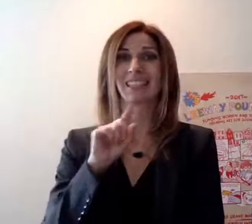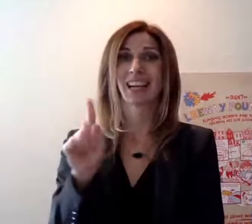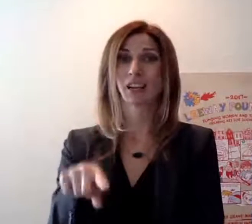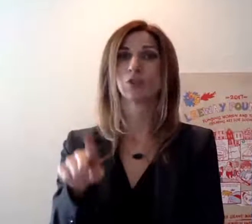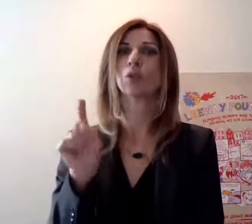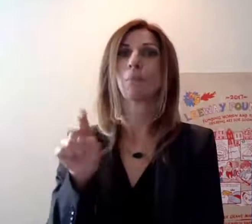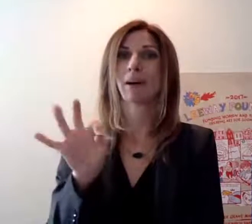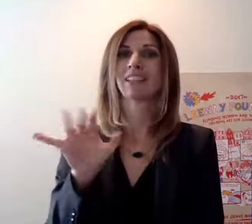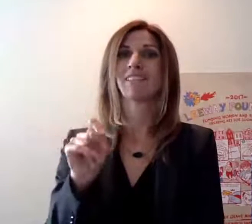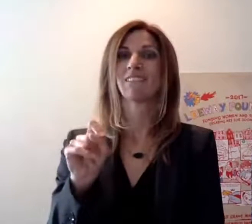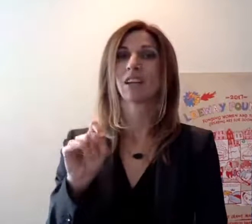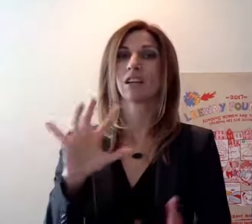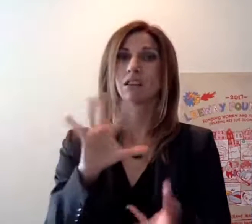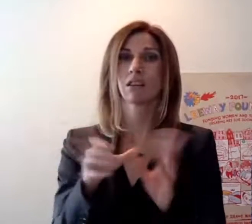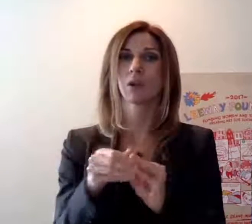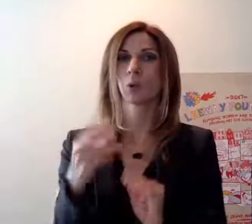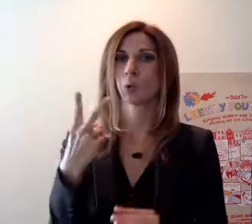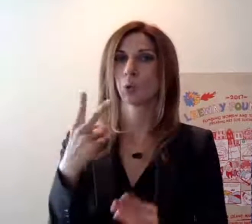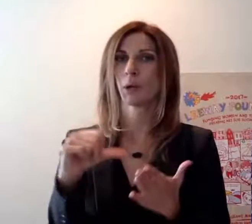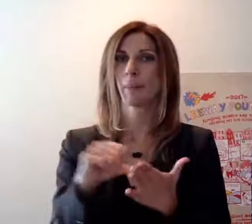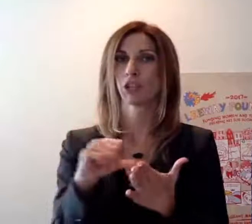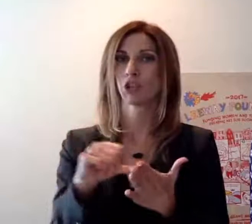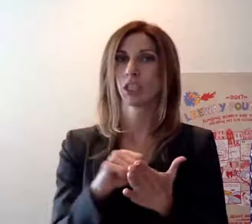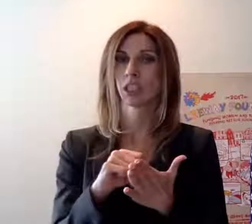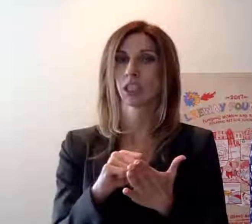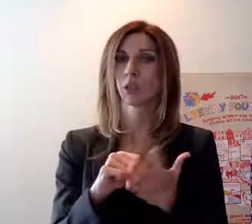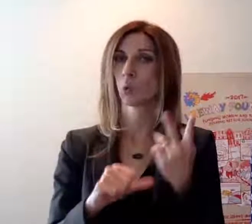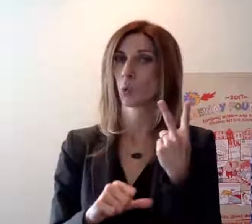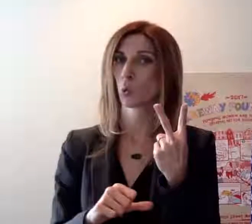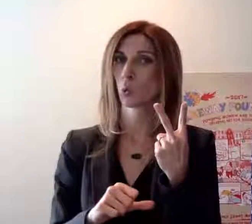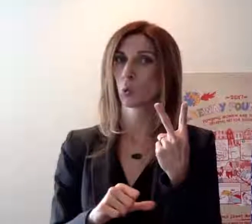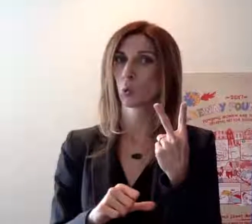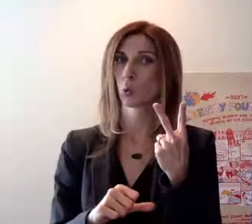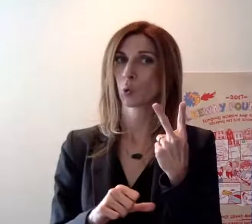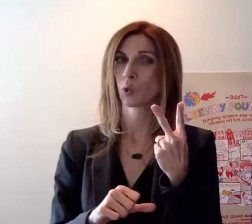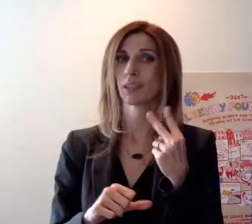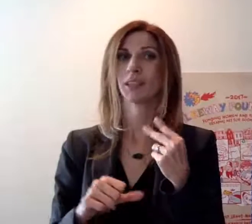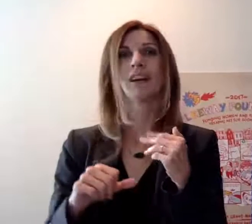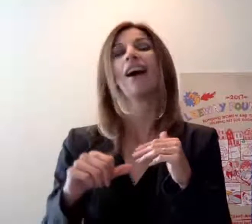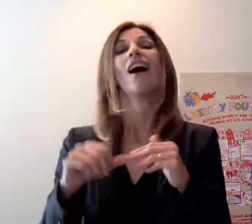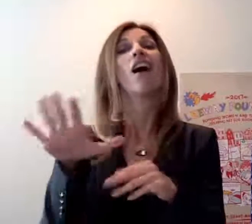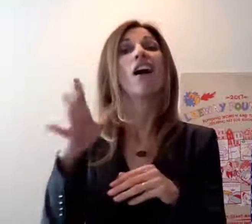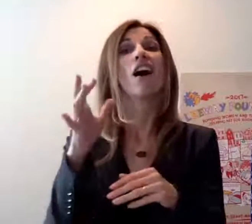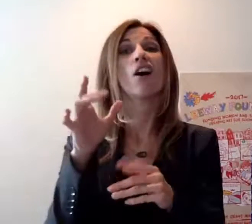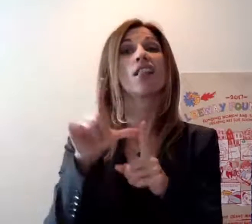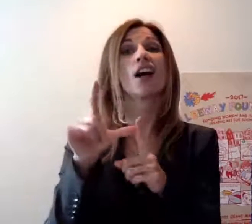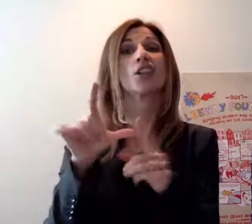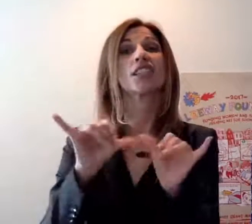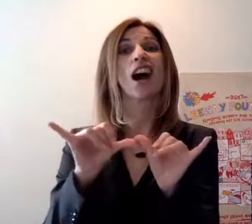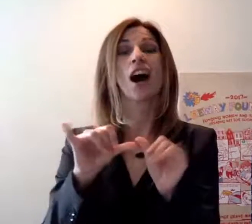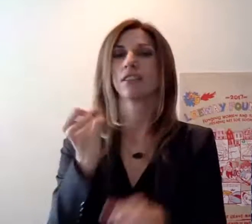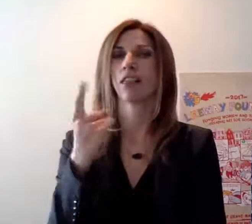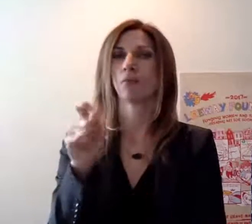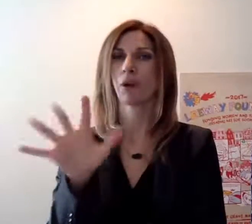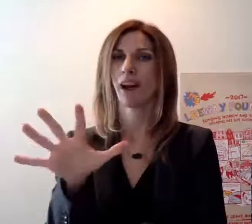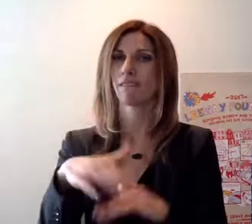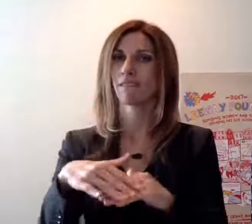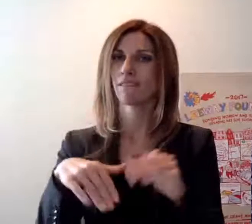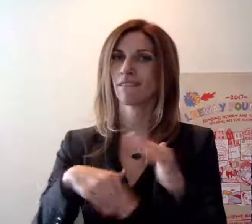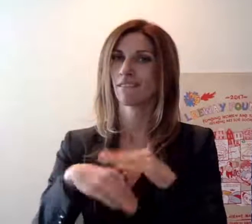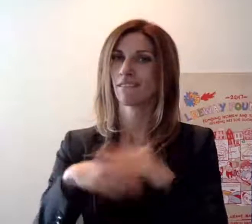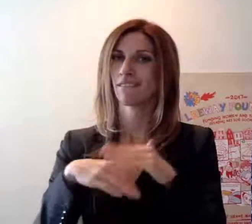fit onto 2 pages. And you cannot go below an 11-point font. And